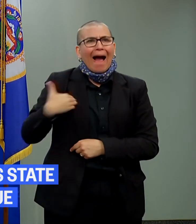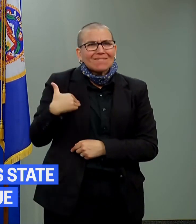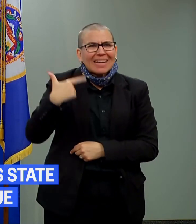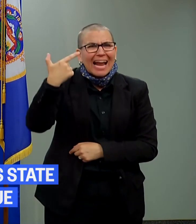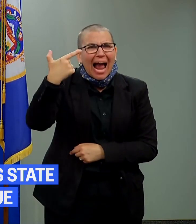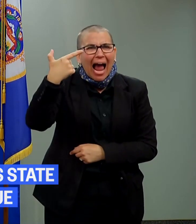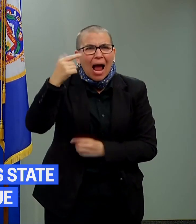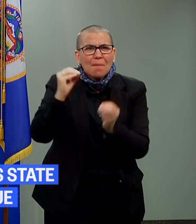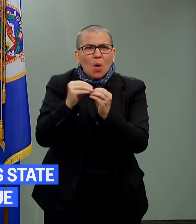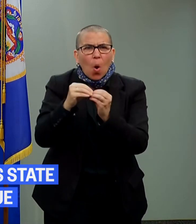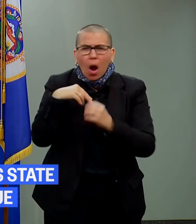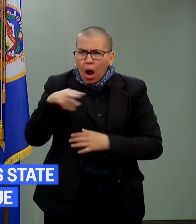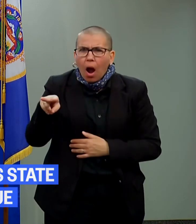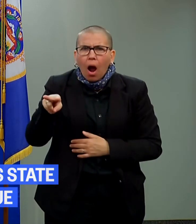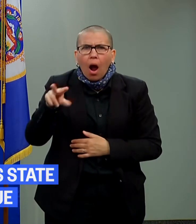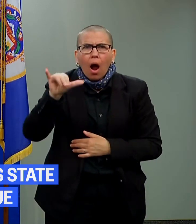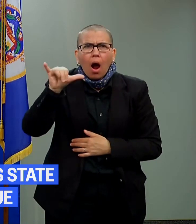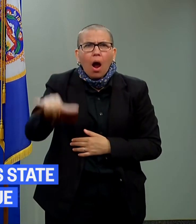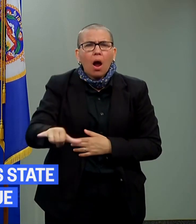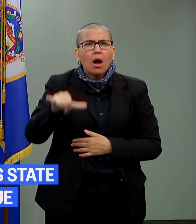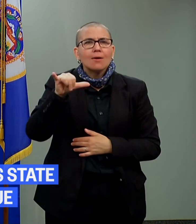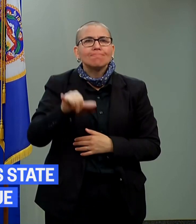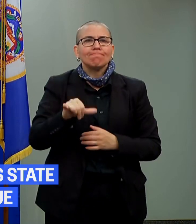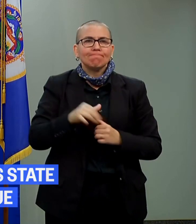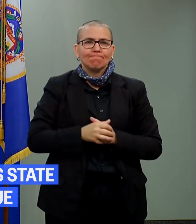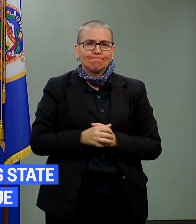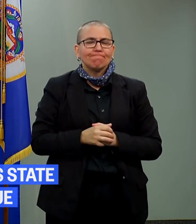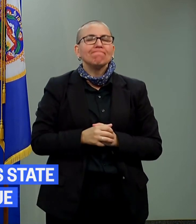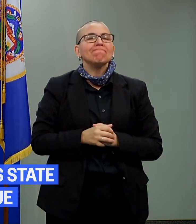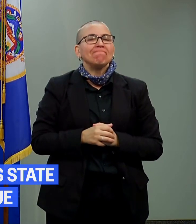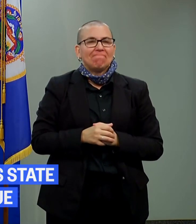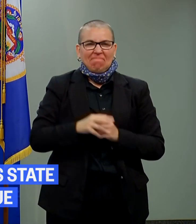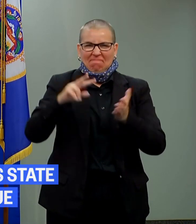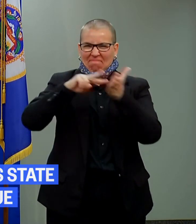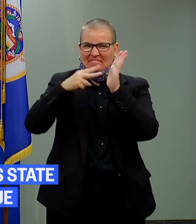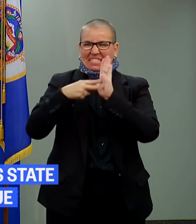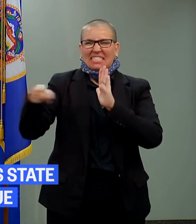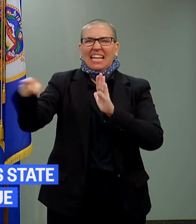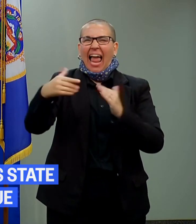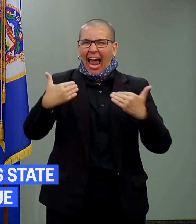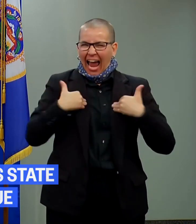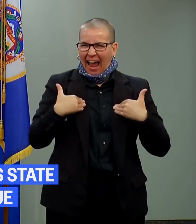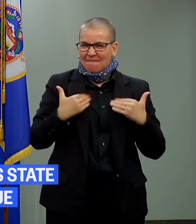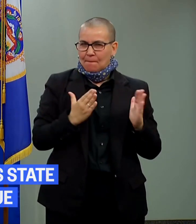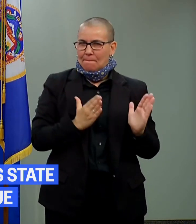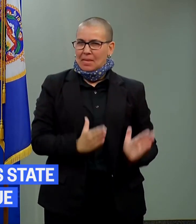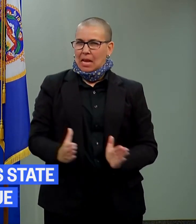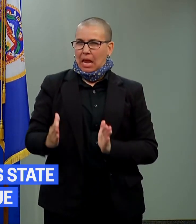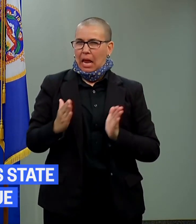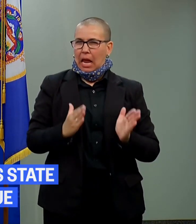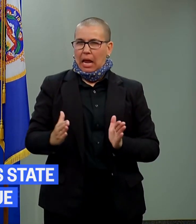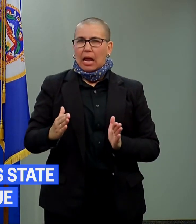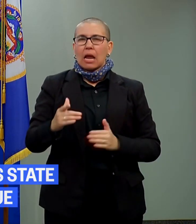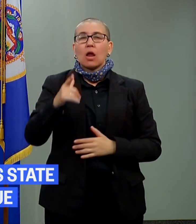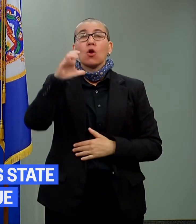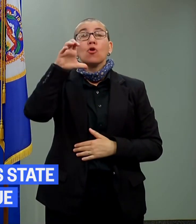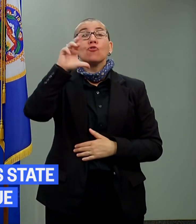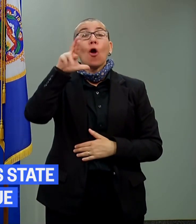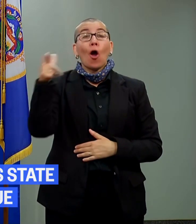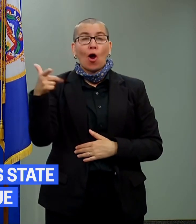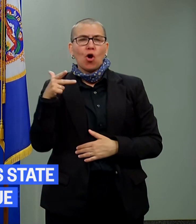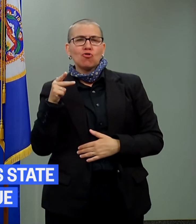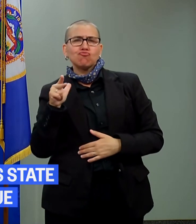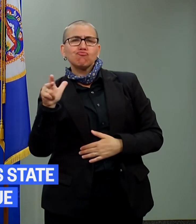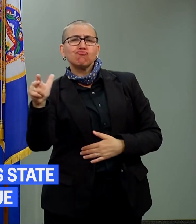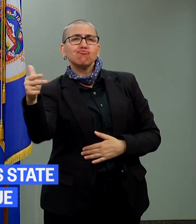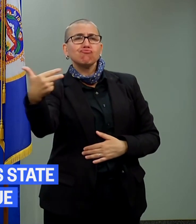their tactics had also changed. We noted that we were seeing cars drive through our neighborhoods and through our communities without